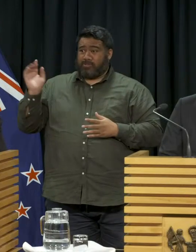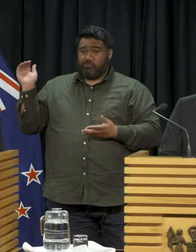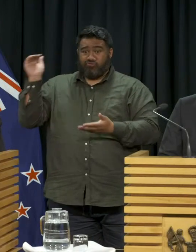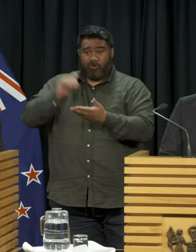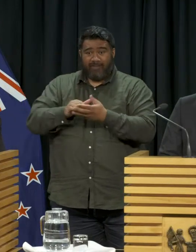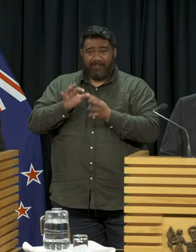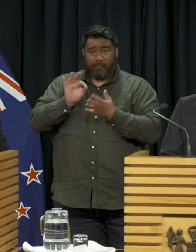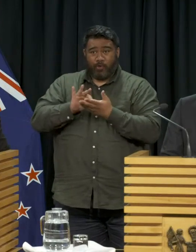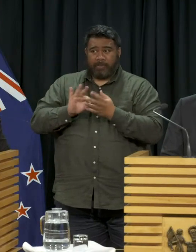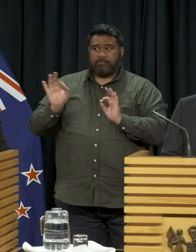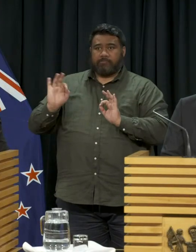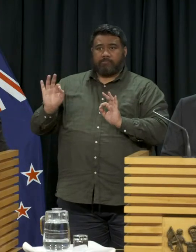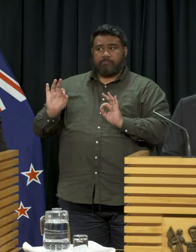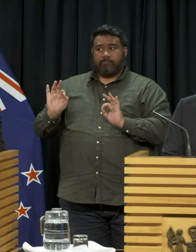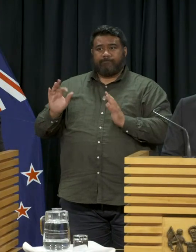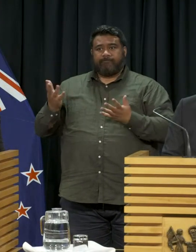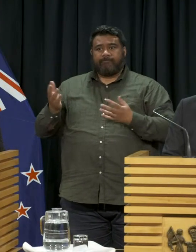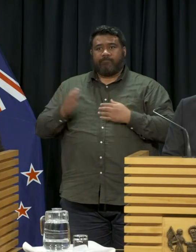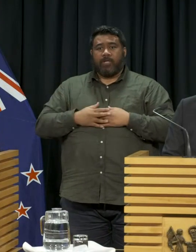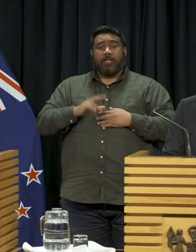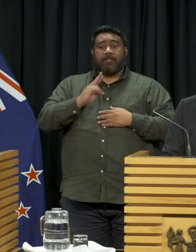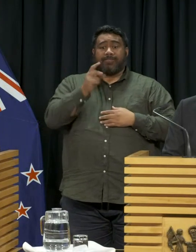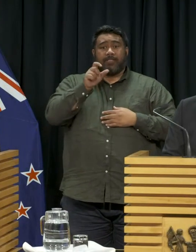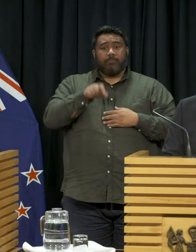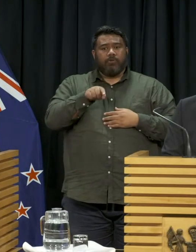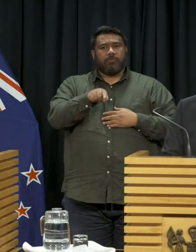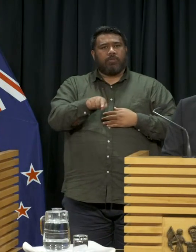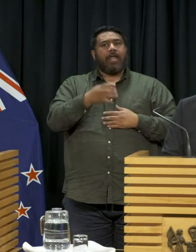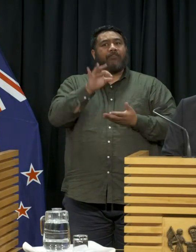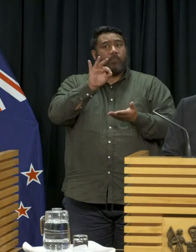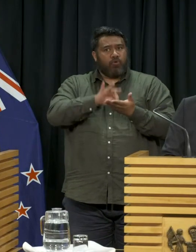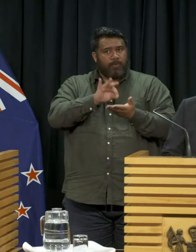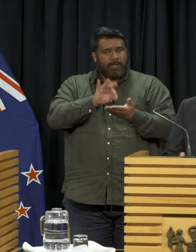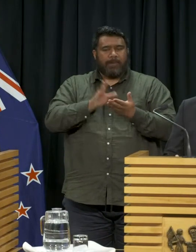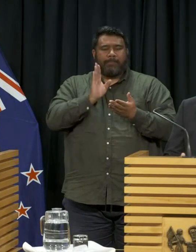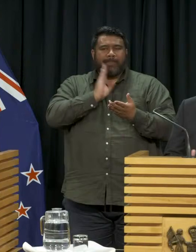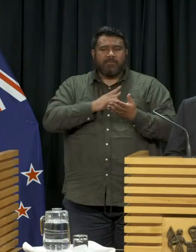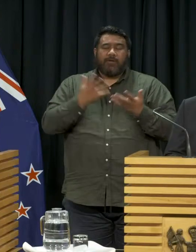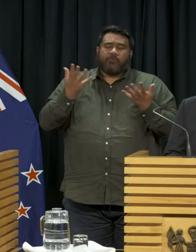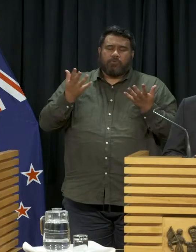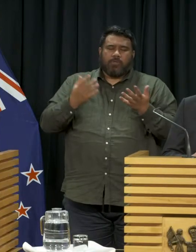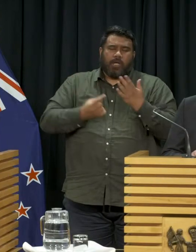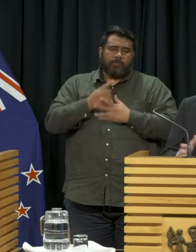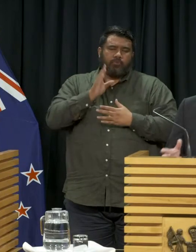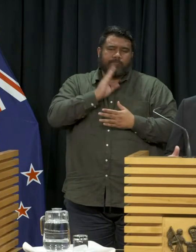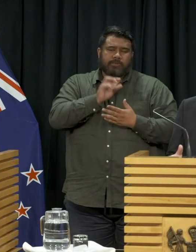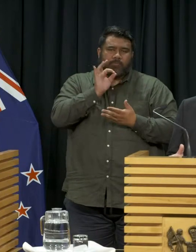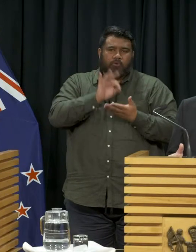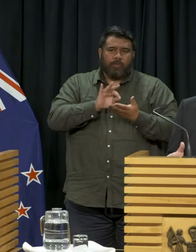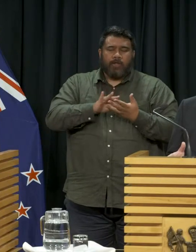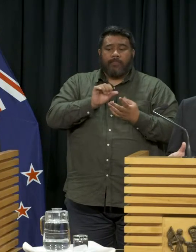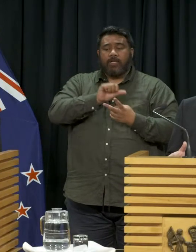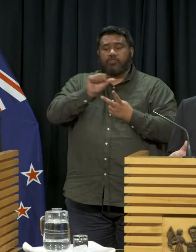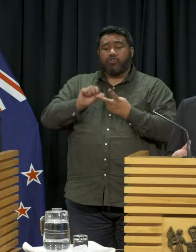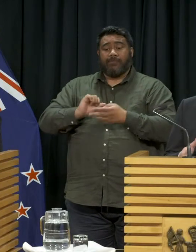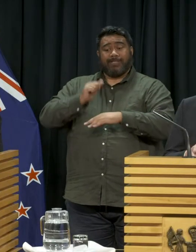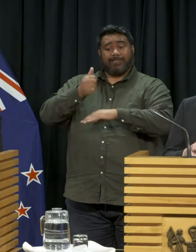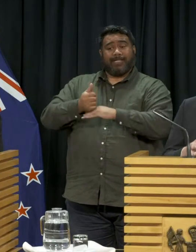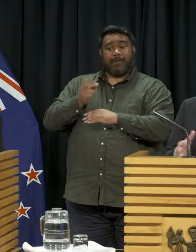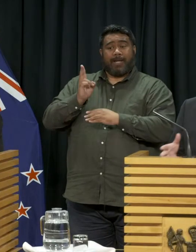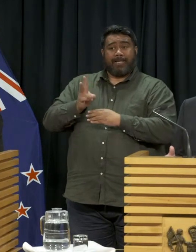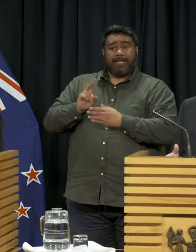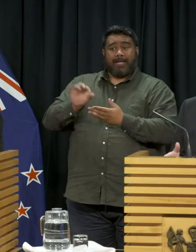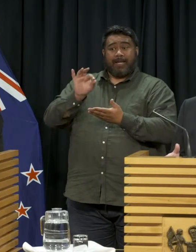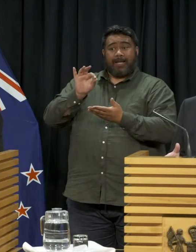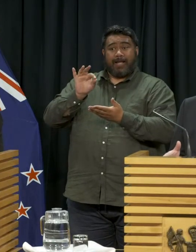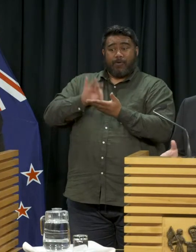those appointments. The second person, my understanding is that they had one appointment which they missed. People do miss appointments, and that their second appointment that had been booked for them, they were